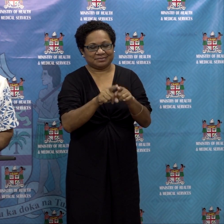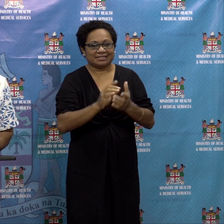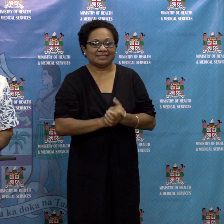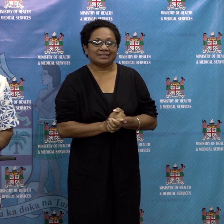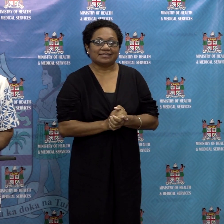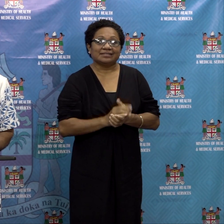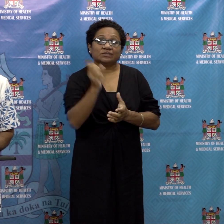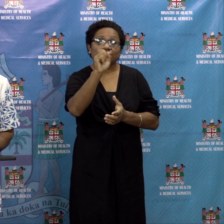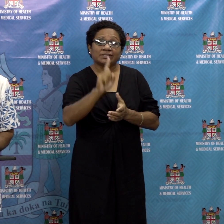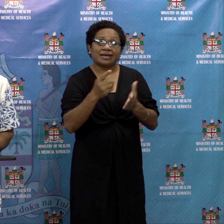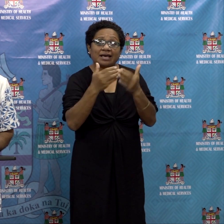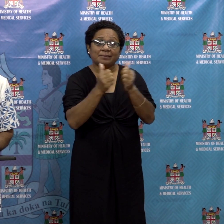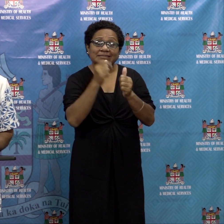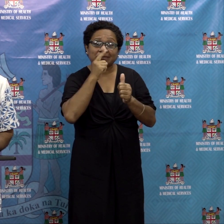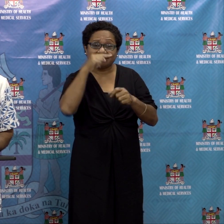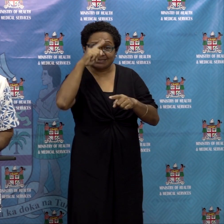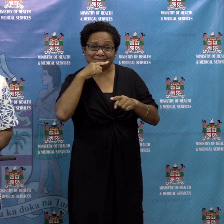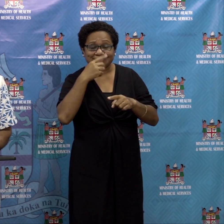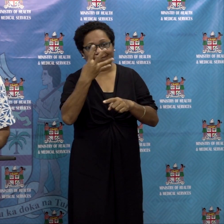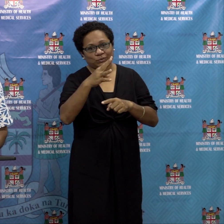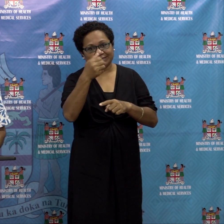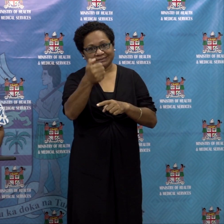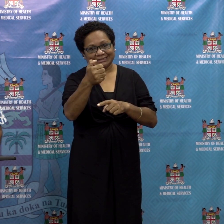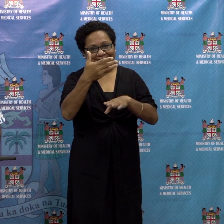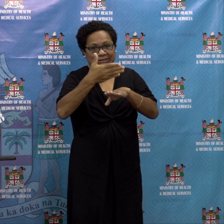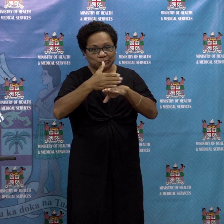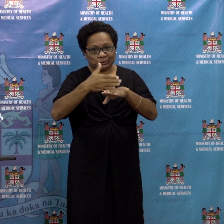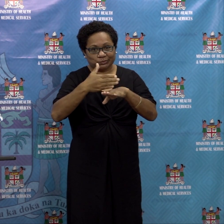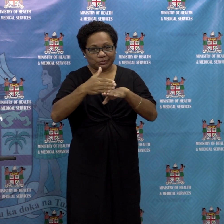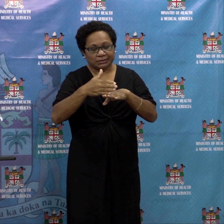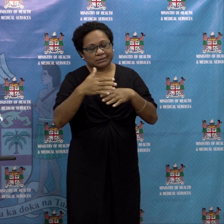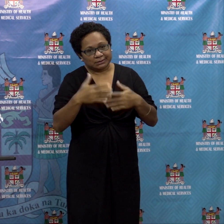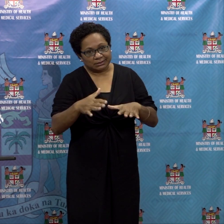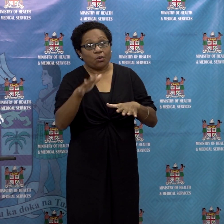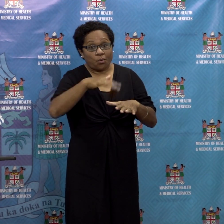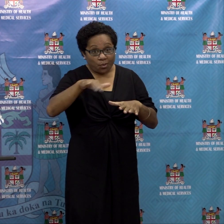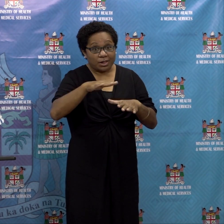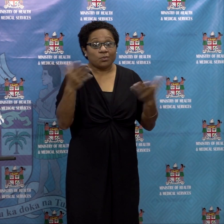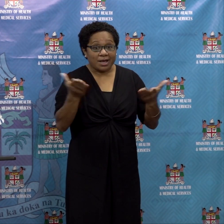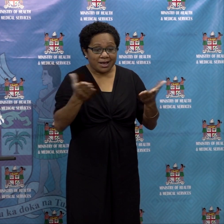Today we had 46 new cases to report. They're all from the Central Division.